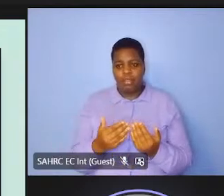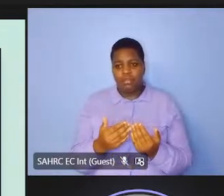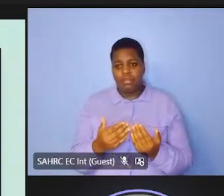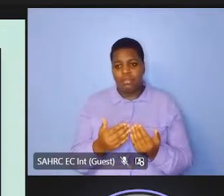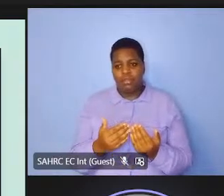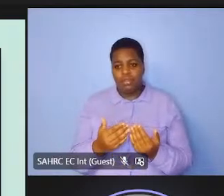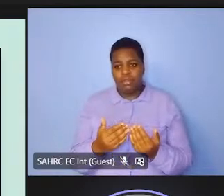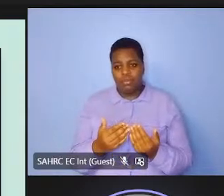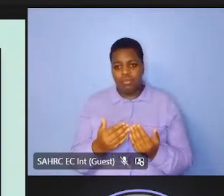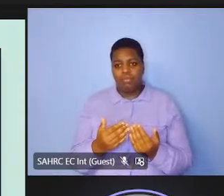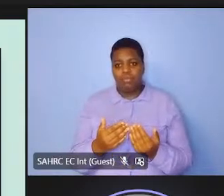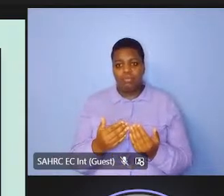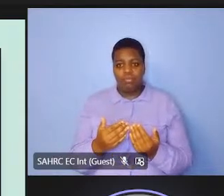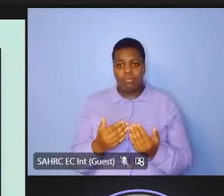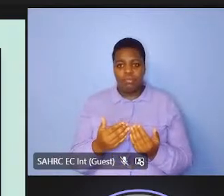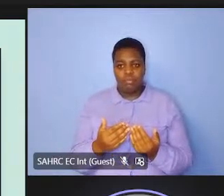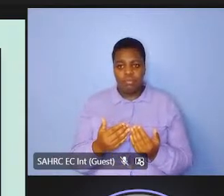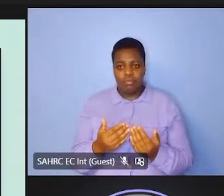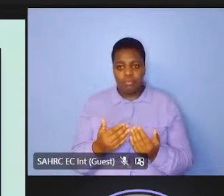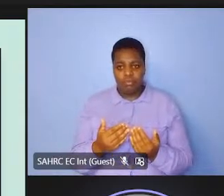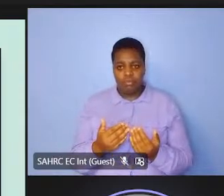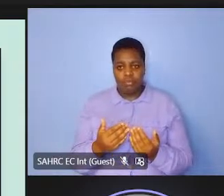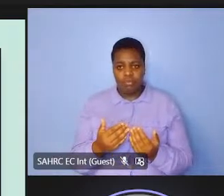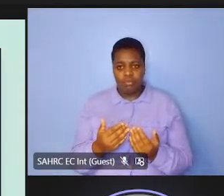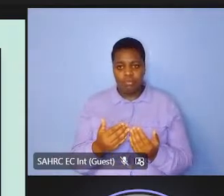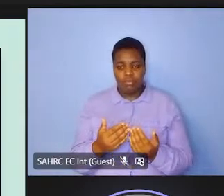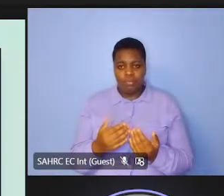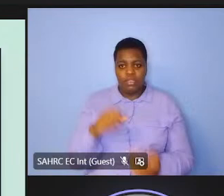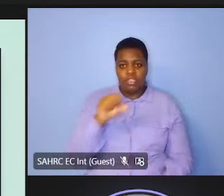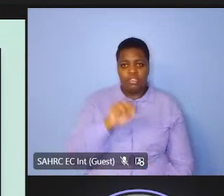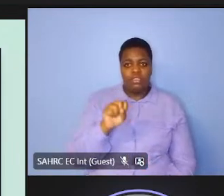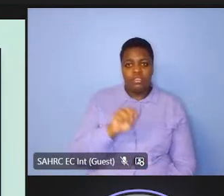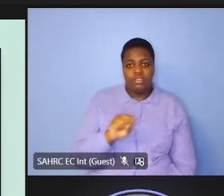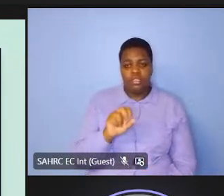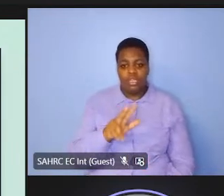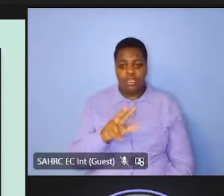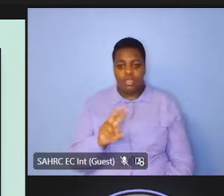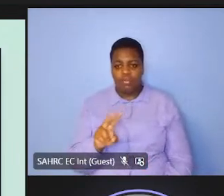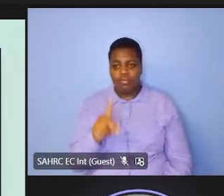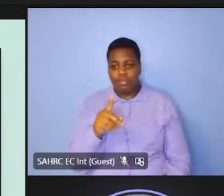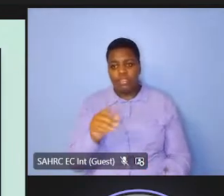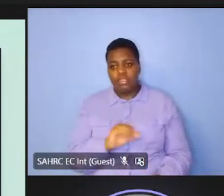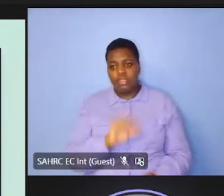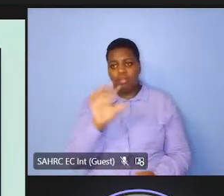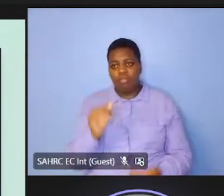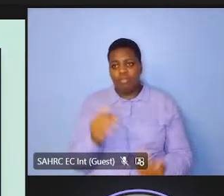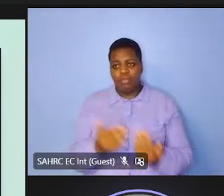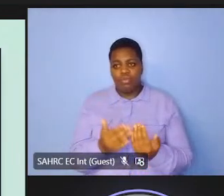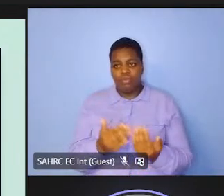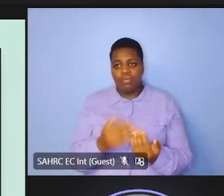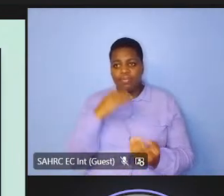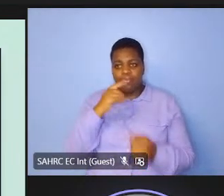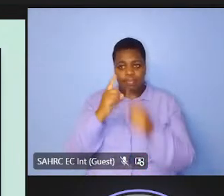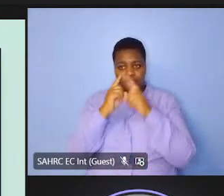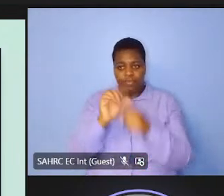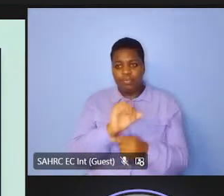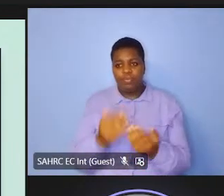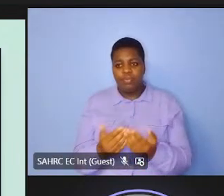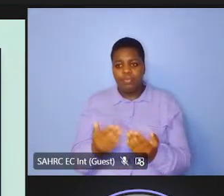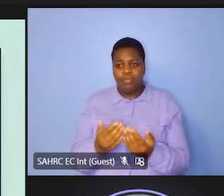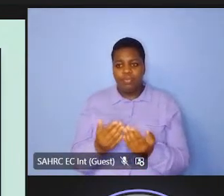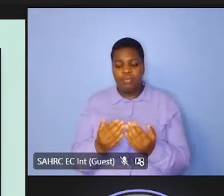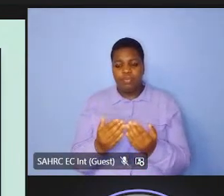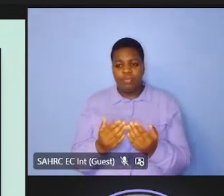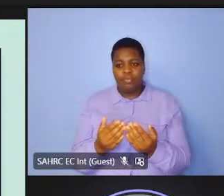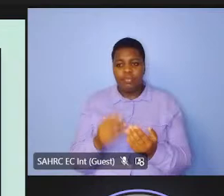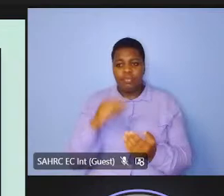to regulate our schools. And Section 8.2 of the South African Schools Act tells us that the purpose of schools codes of conduct